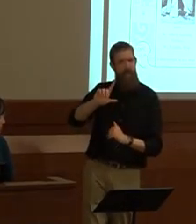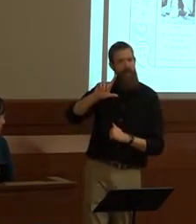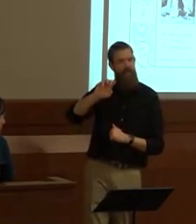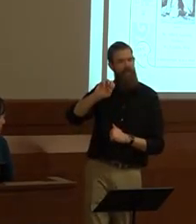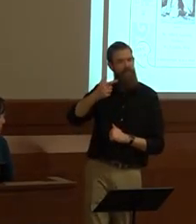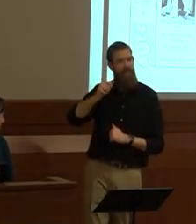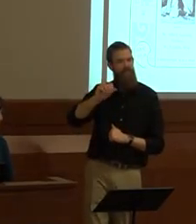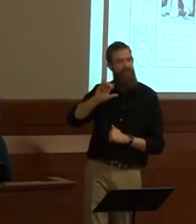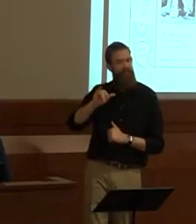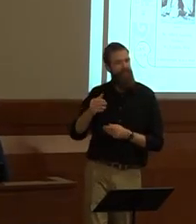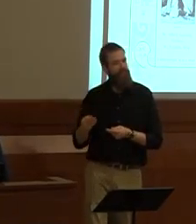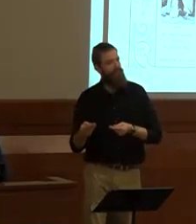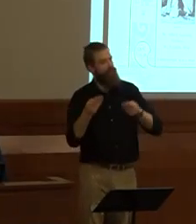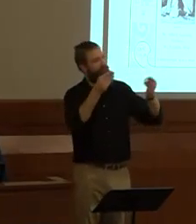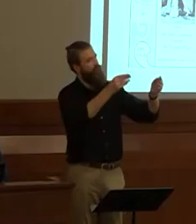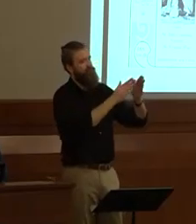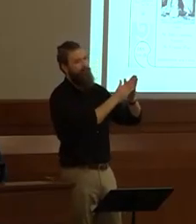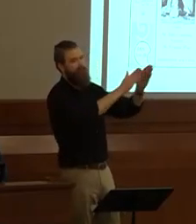pastoral needs for today? Mm-hmm.